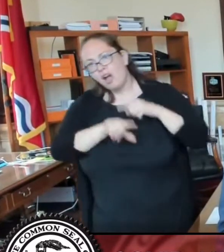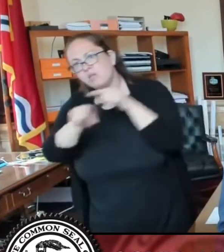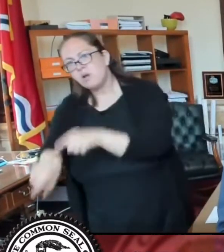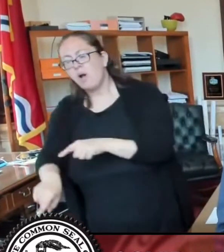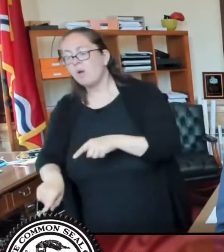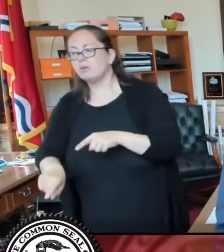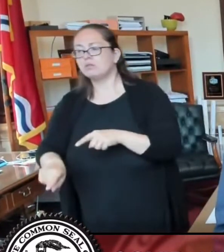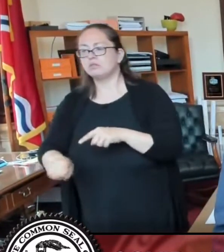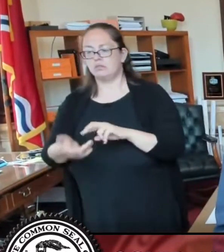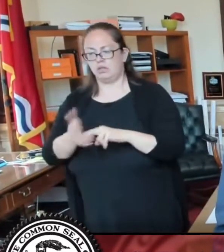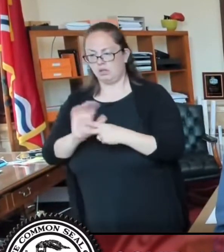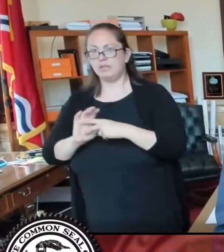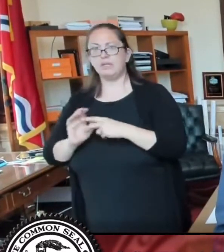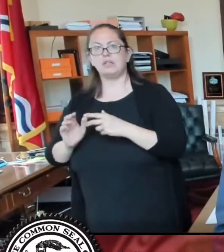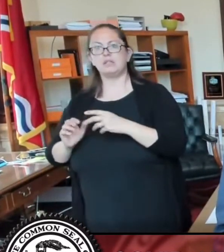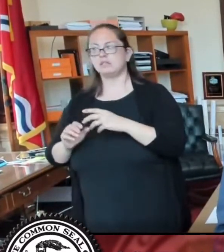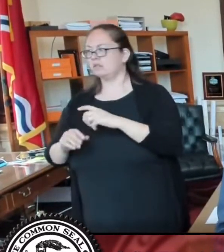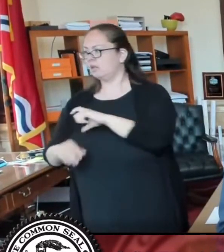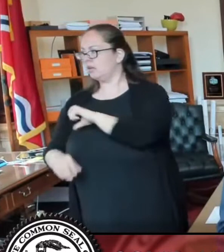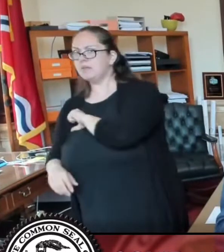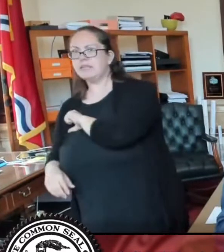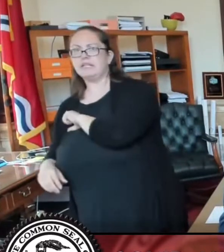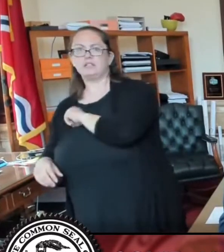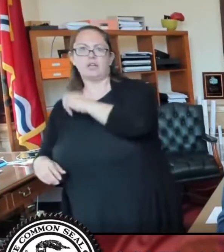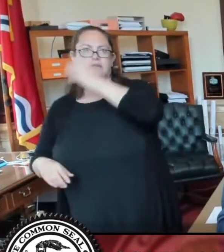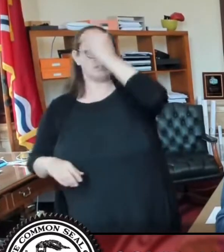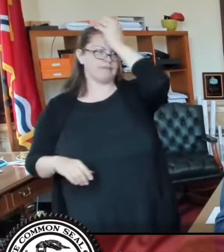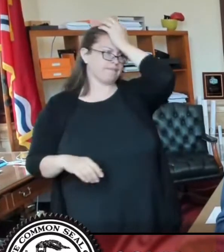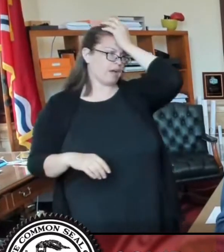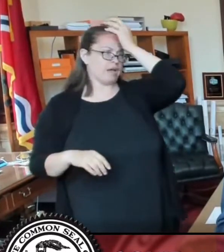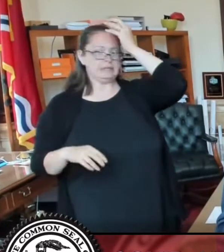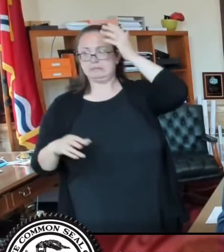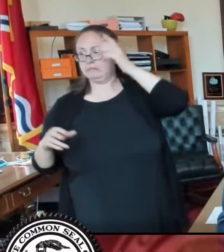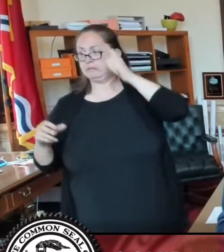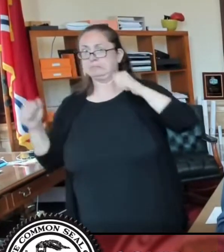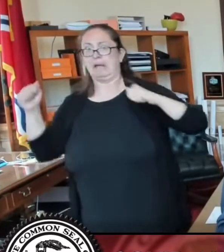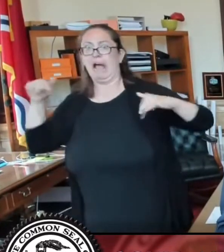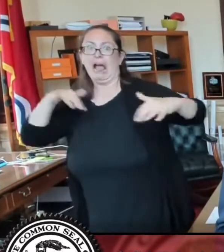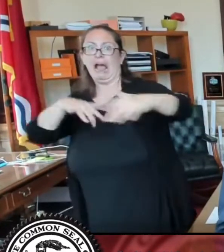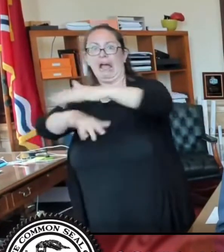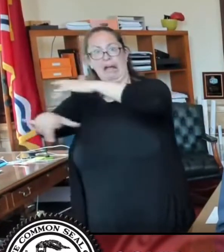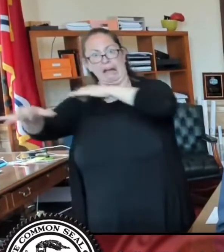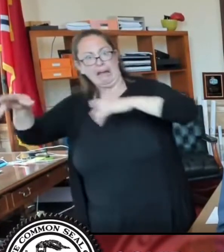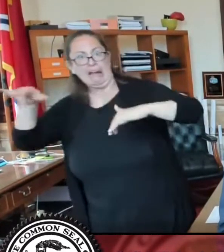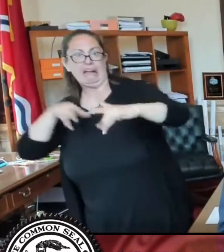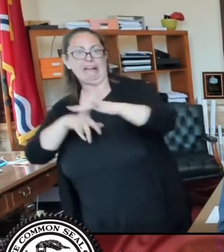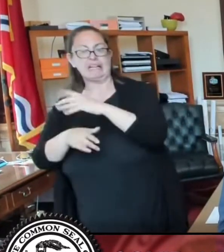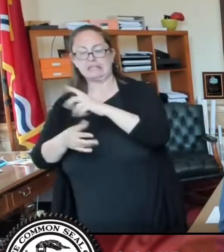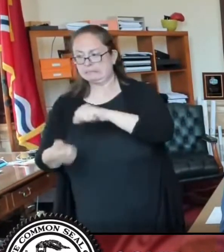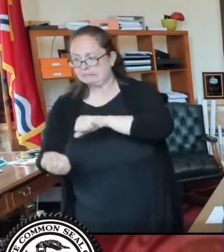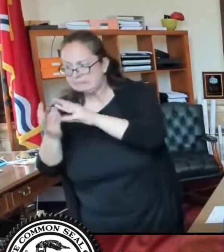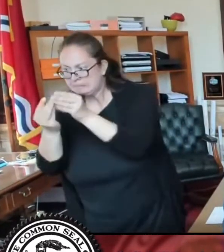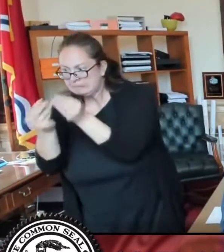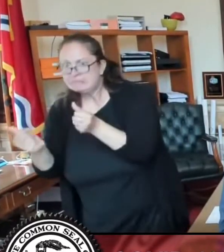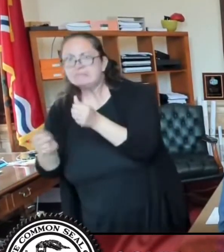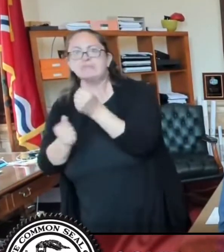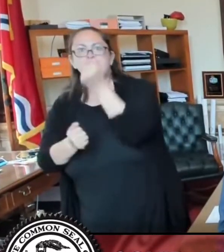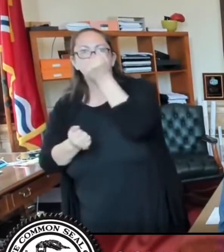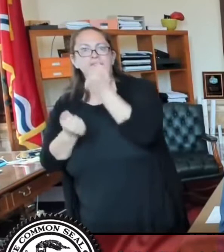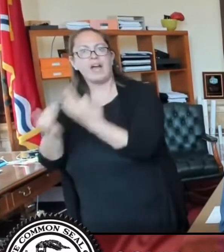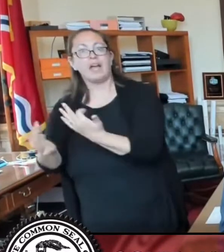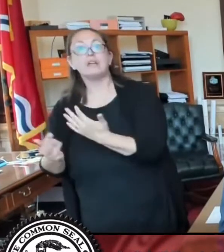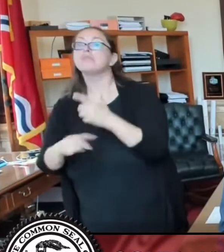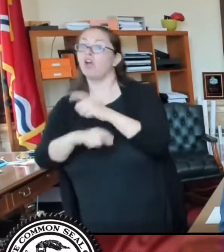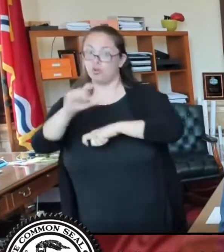police officers out of the district to address fire issues. So there were many